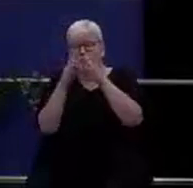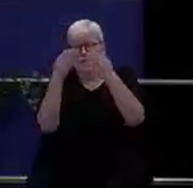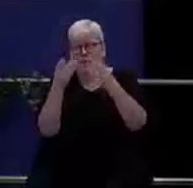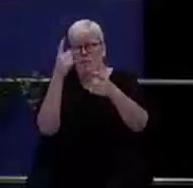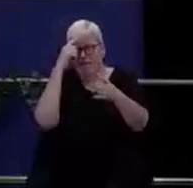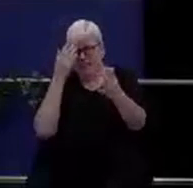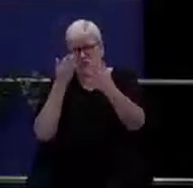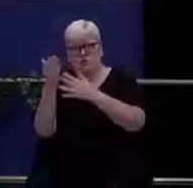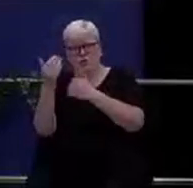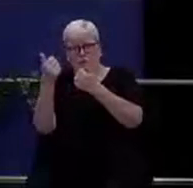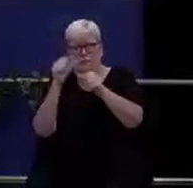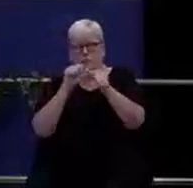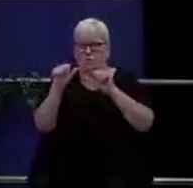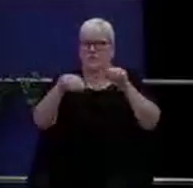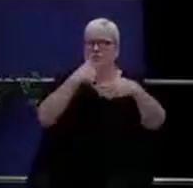know.